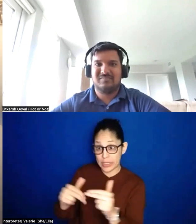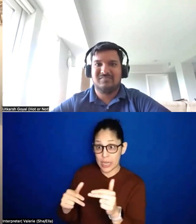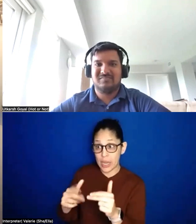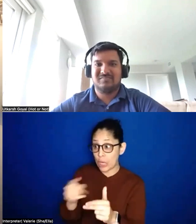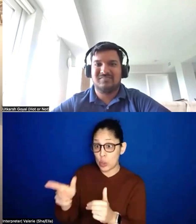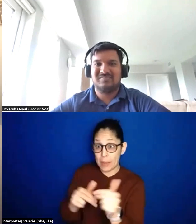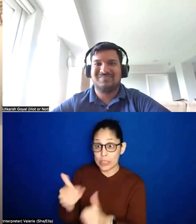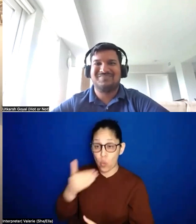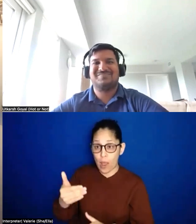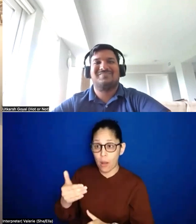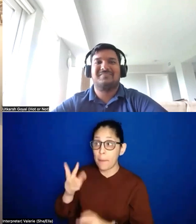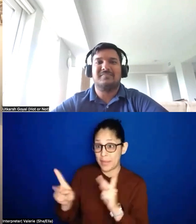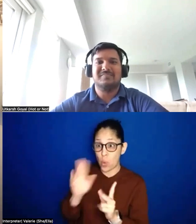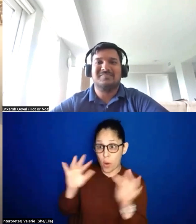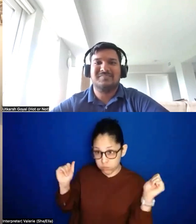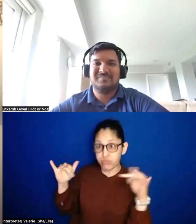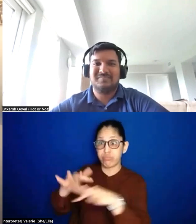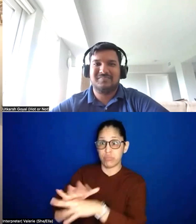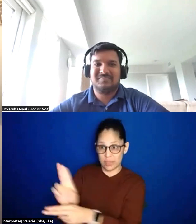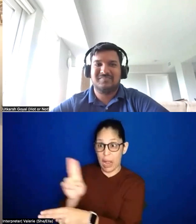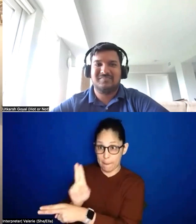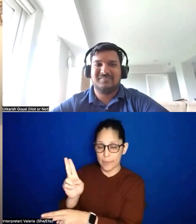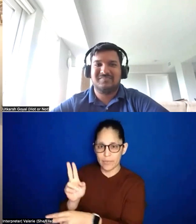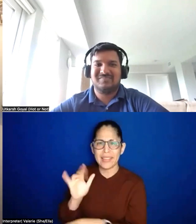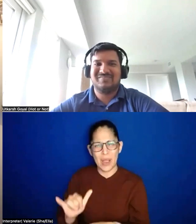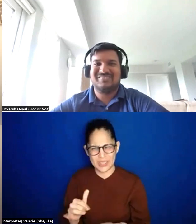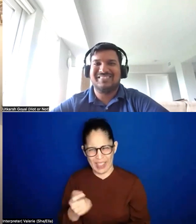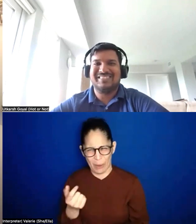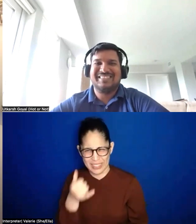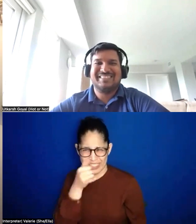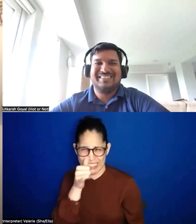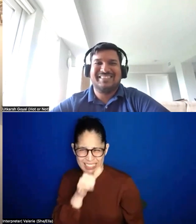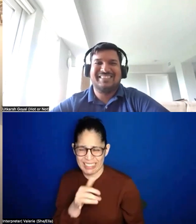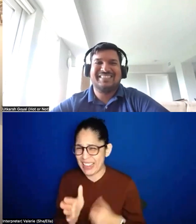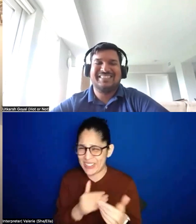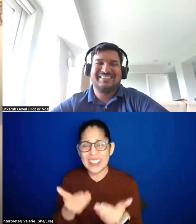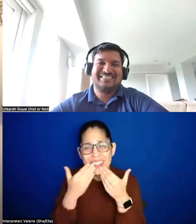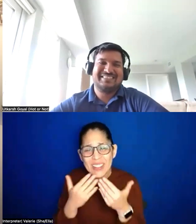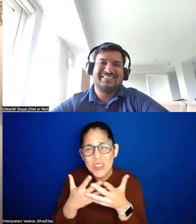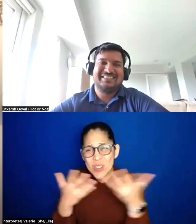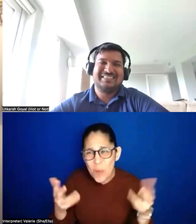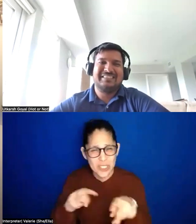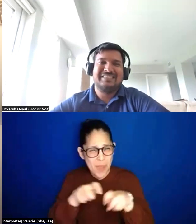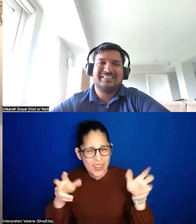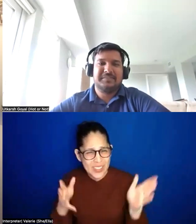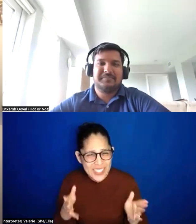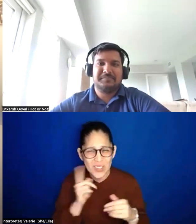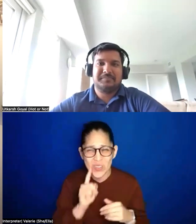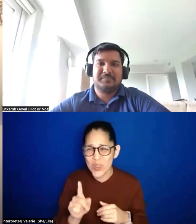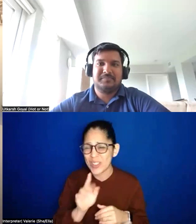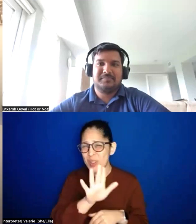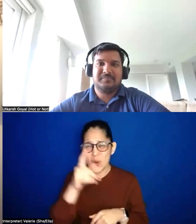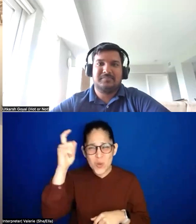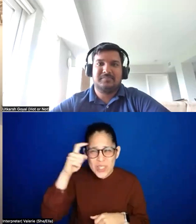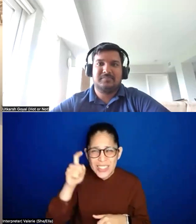come. Wow, that was really cheesy. I'm sorry. Thank you so much, panelists, for your